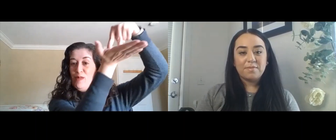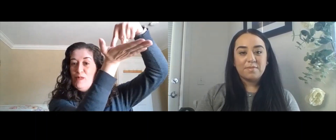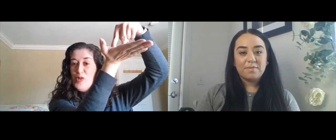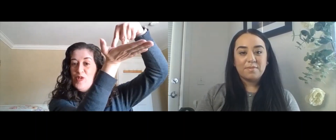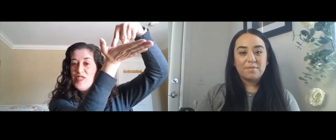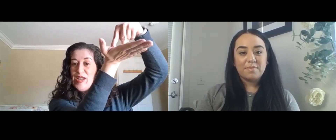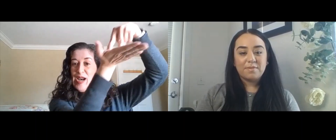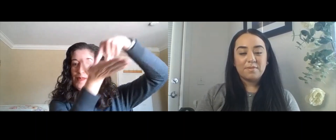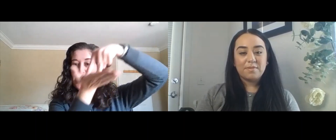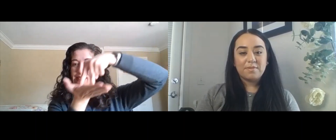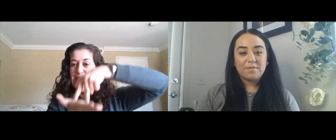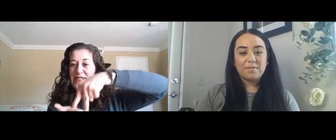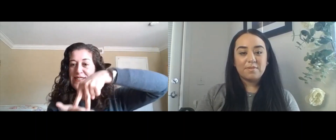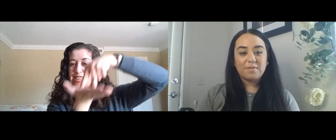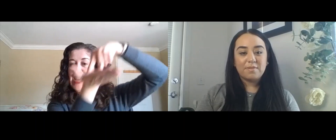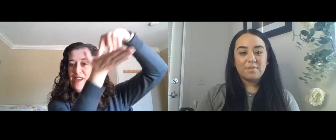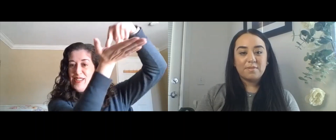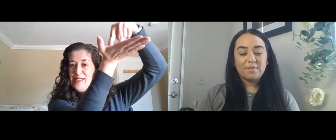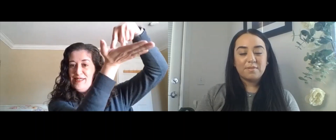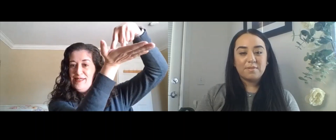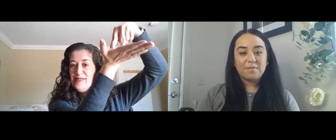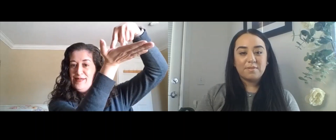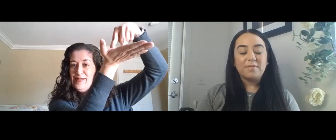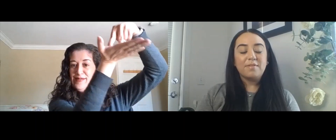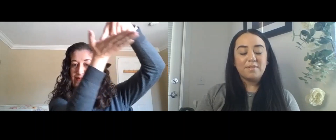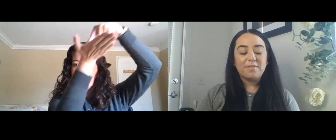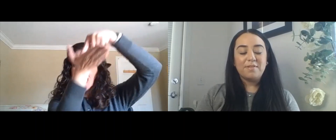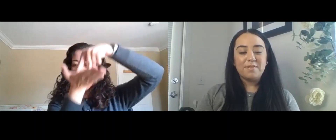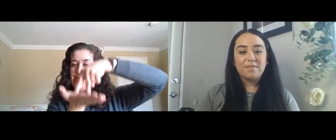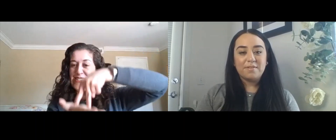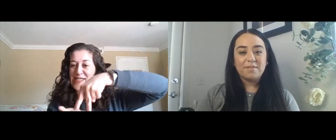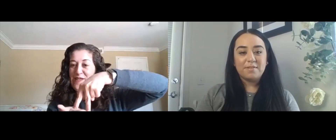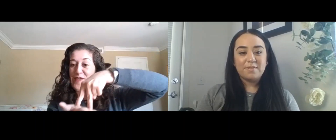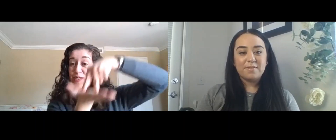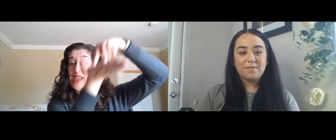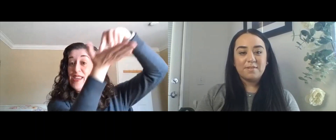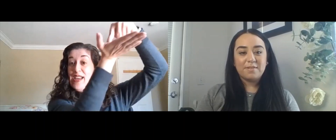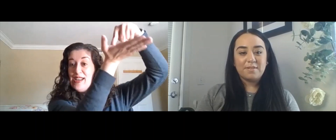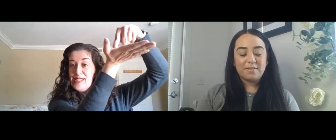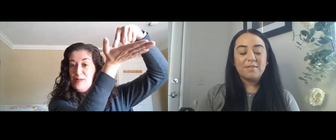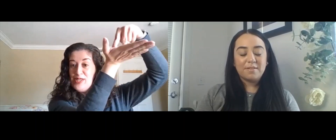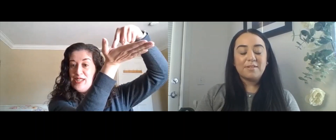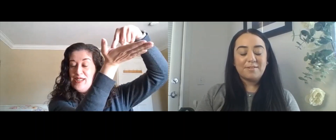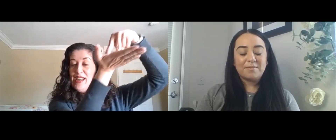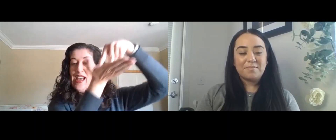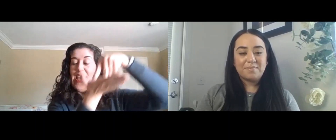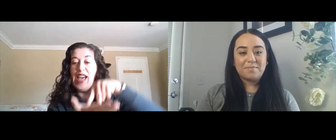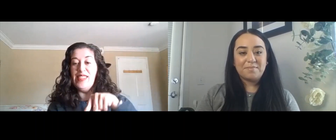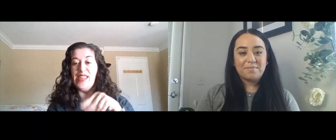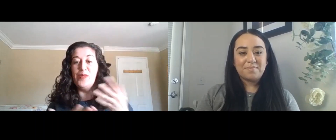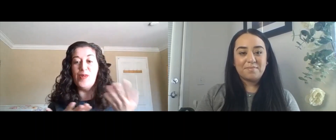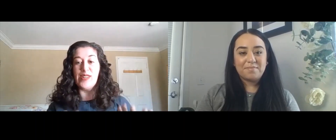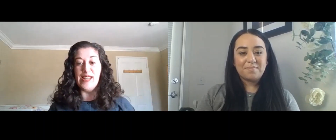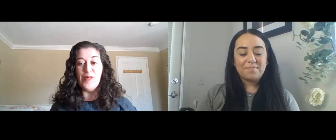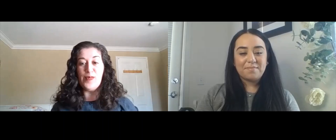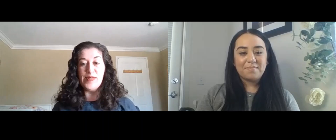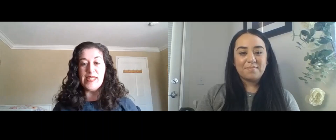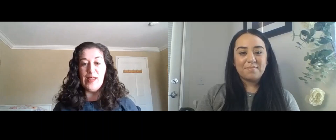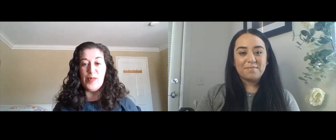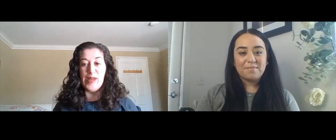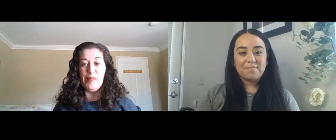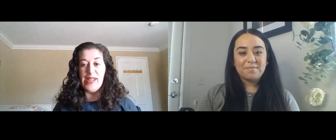palm moves up to heaven. That's the sign for the assumption. And then we're going